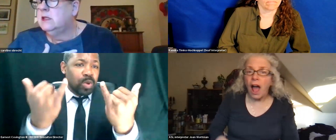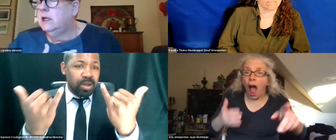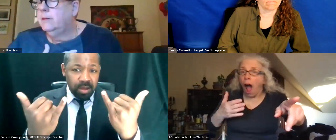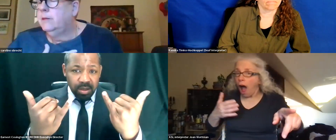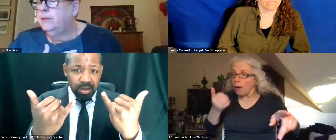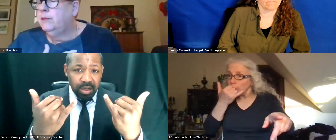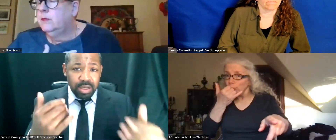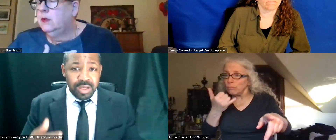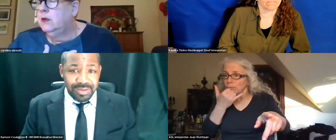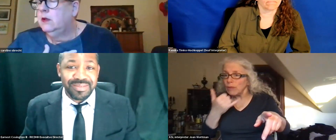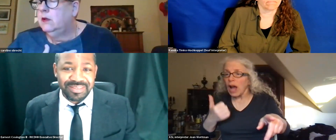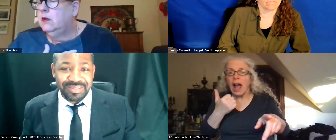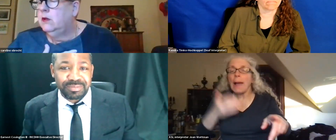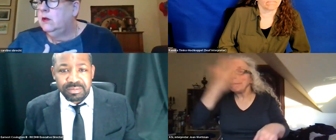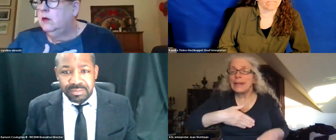my mistake.